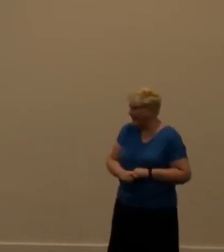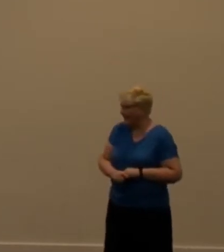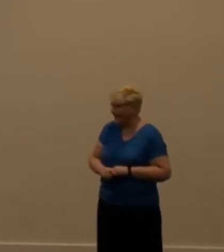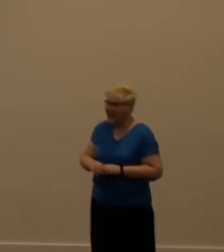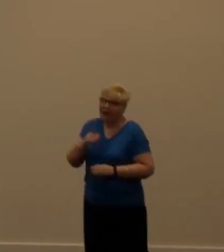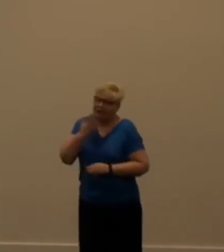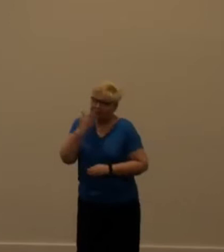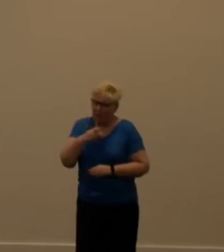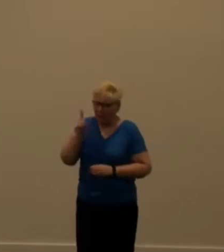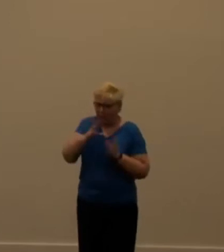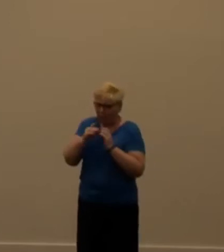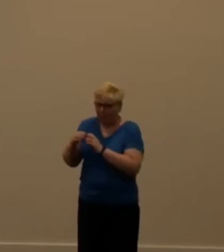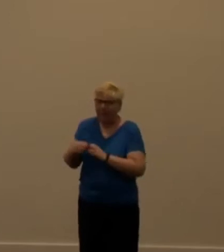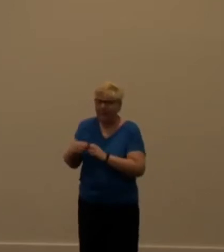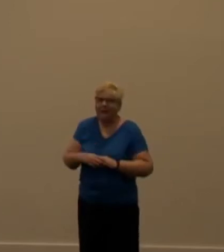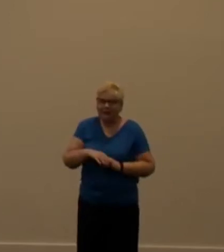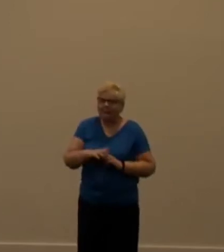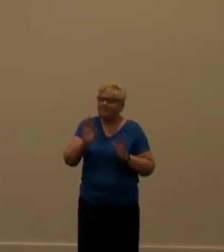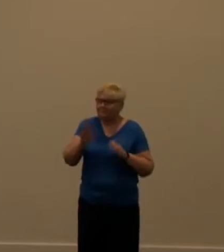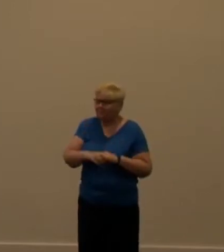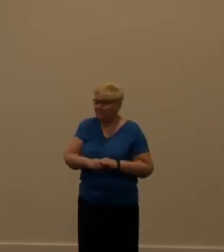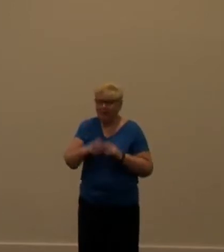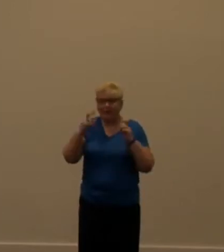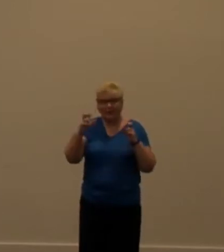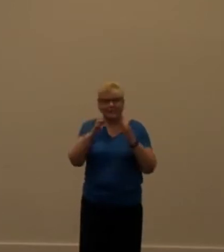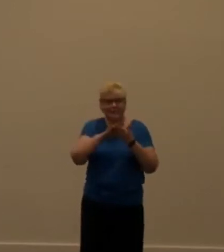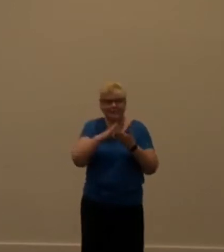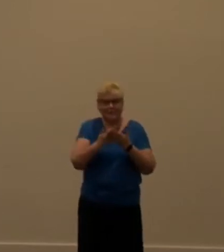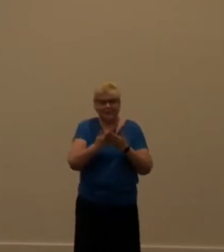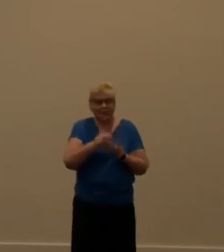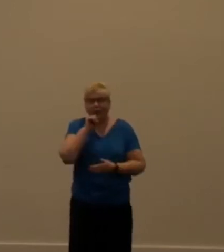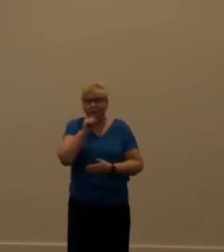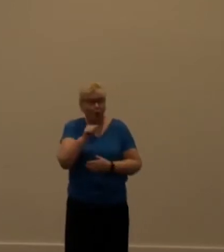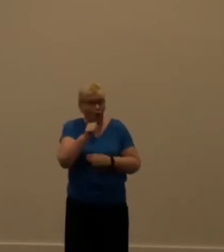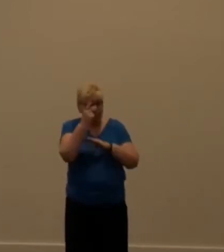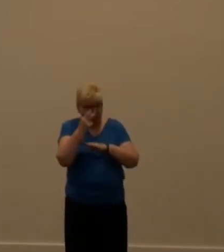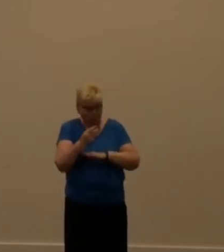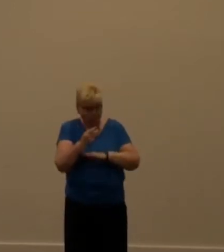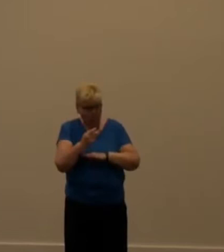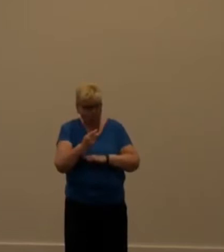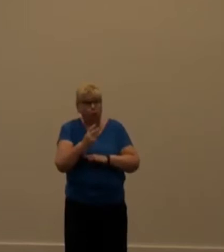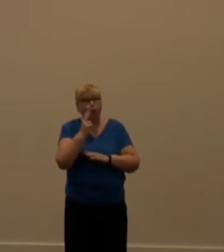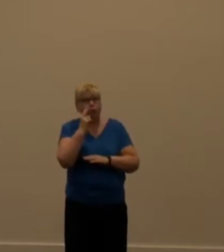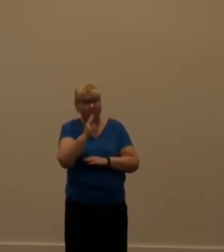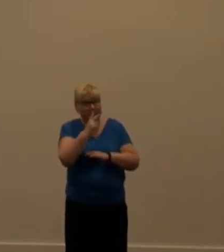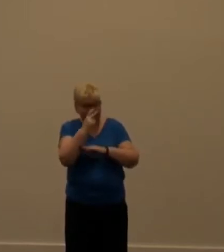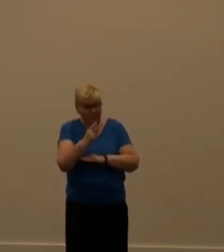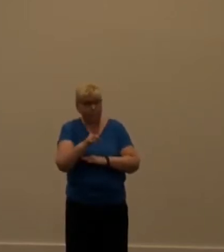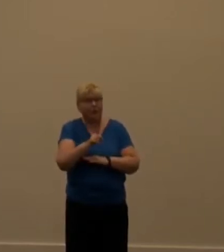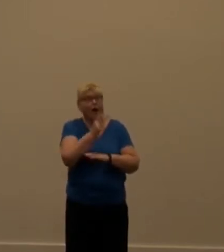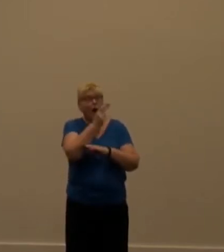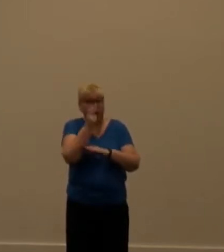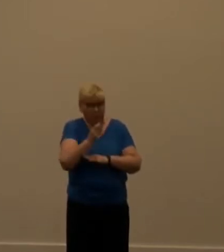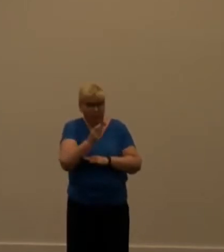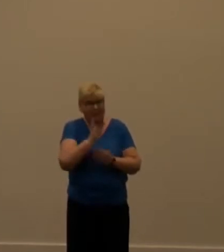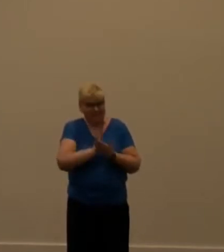Yeah, it's literally, it's not art to see art. It is to do art. It is art to actually